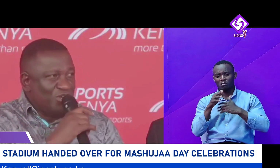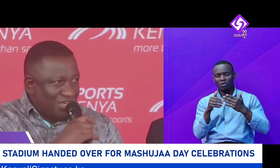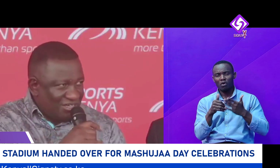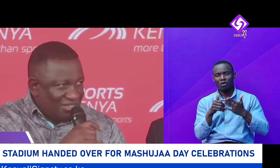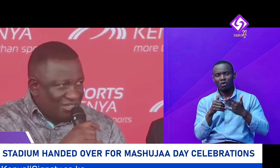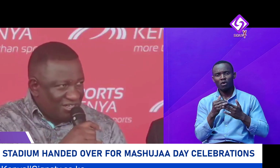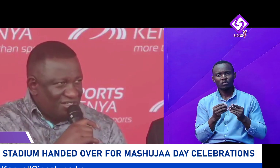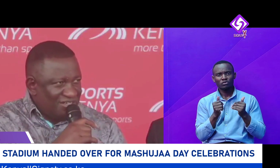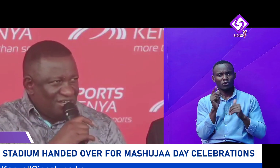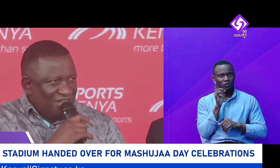lakini